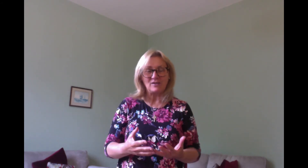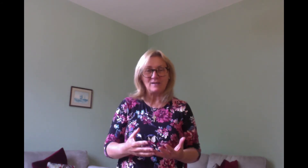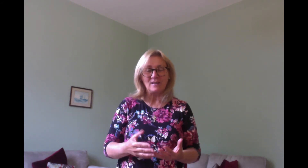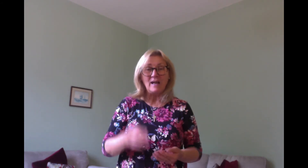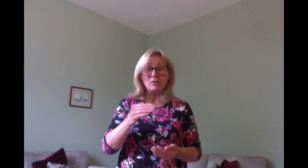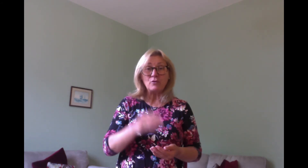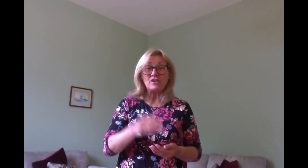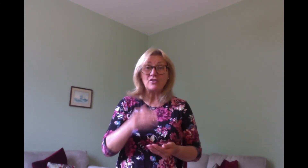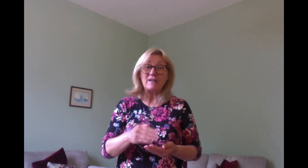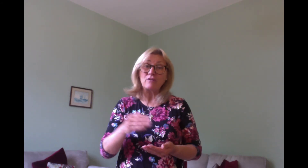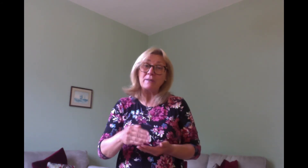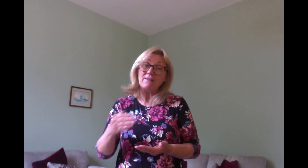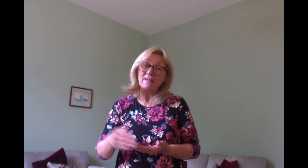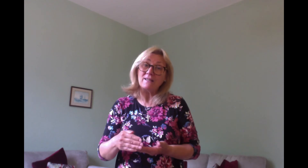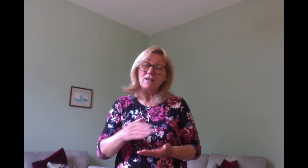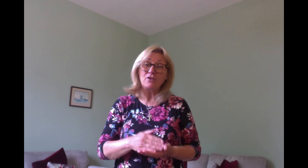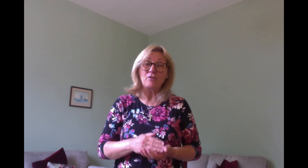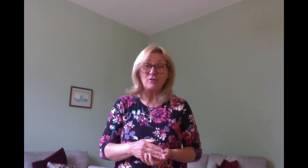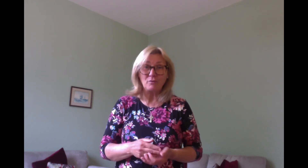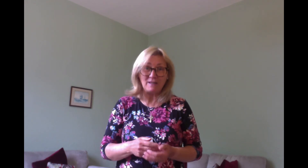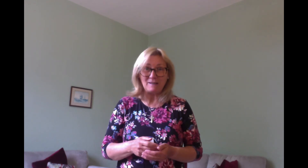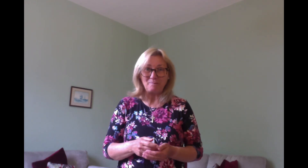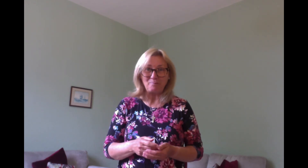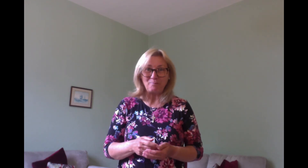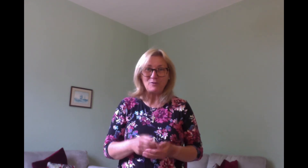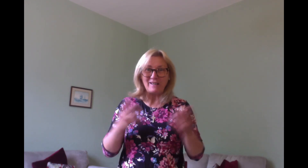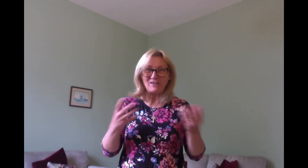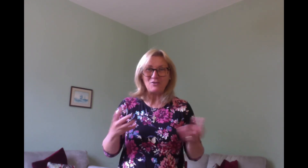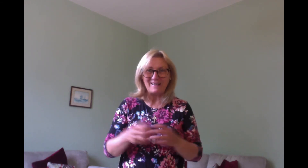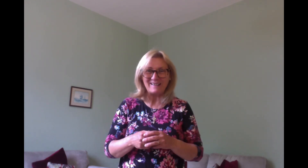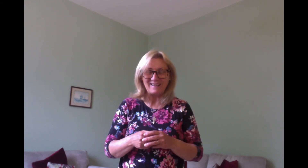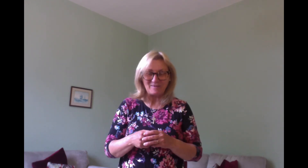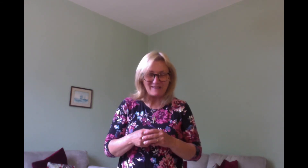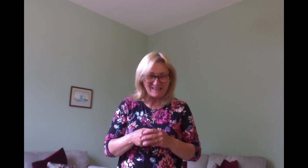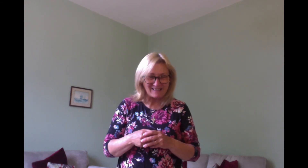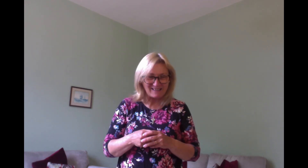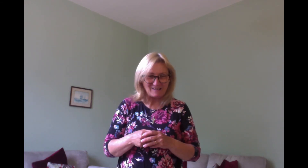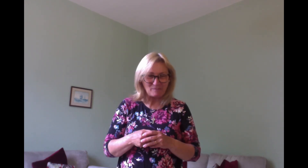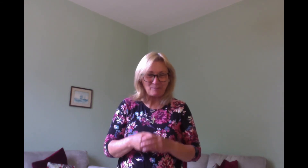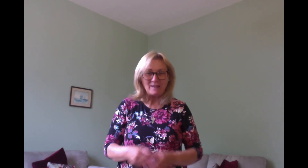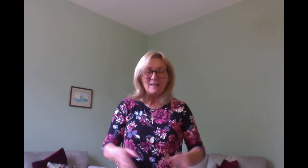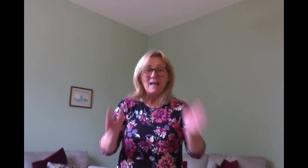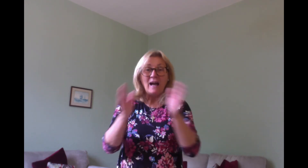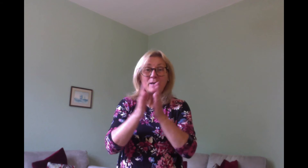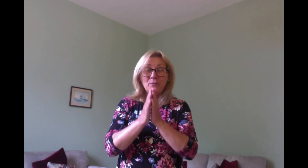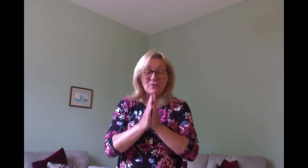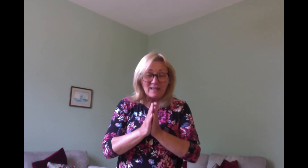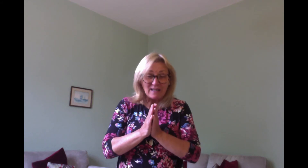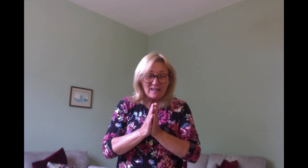actions. And we're going to try and repeat this throughout the week. So let's do that together. It says this: I pray